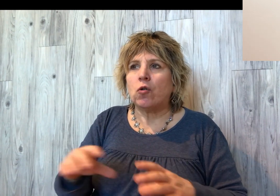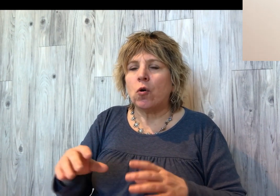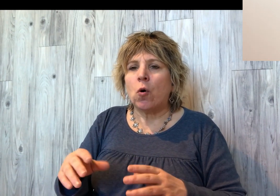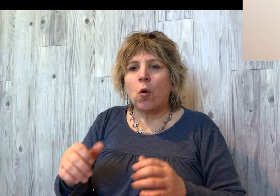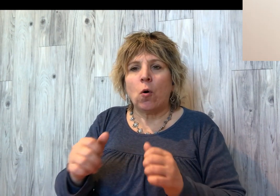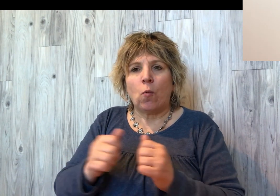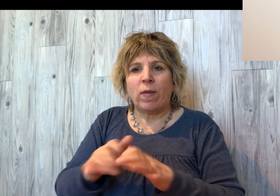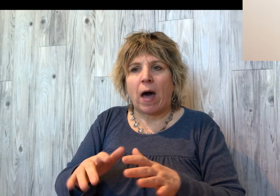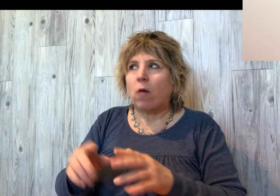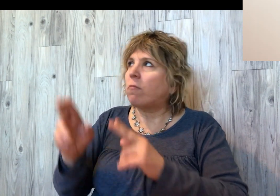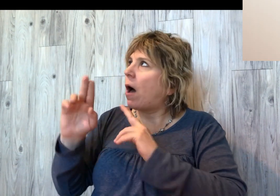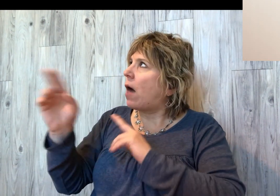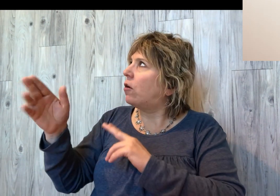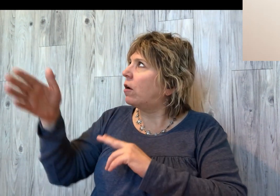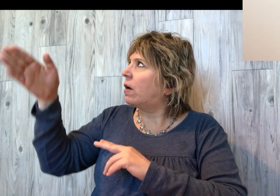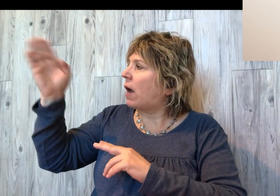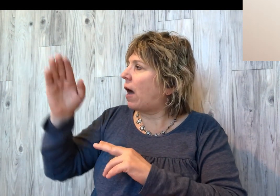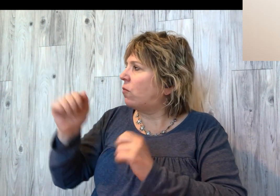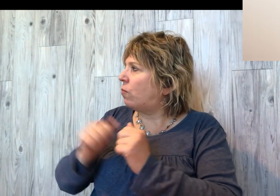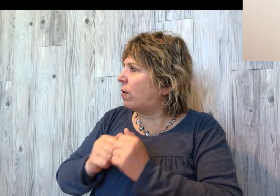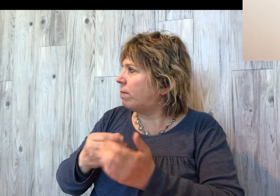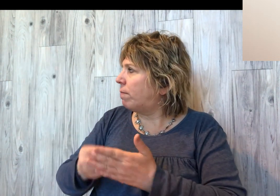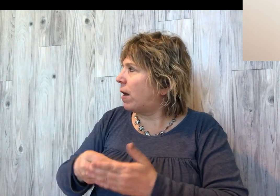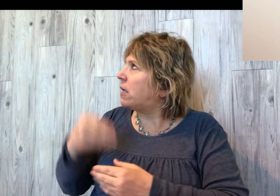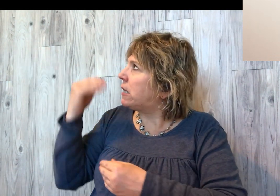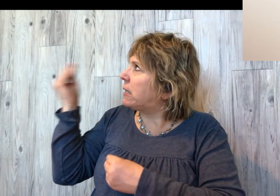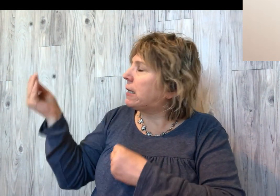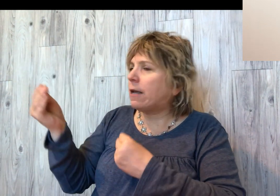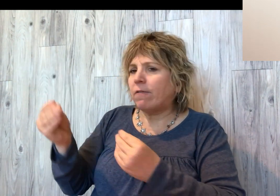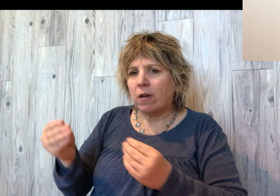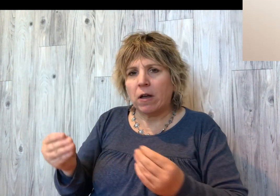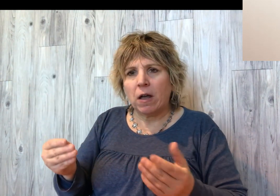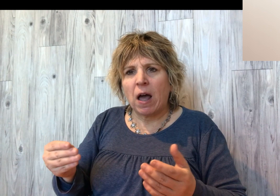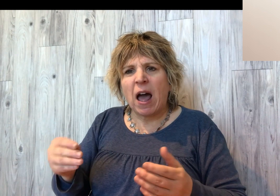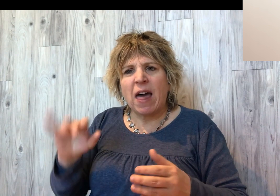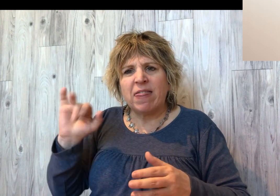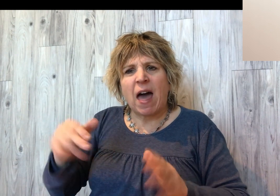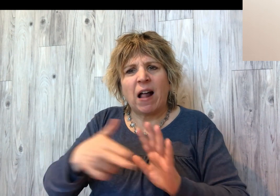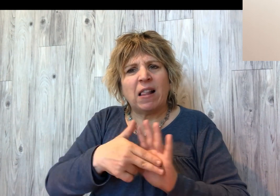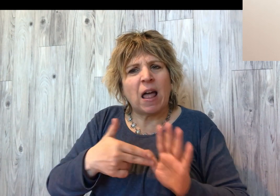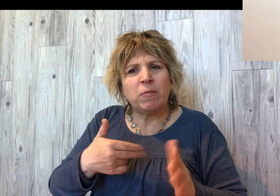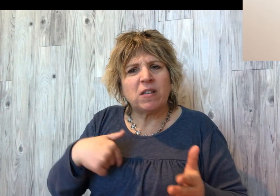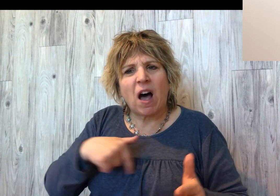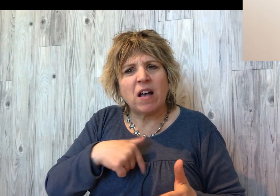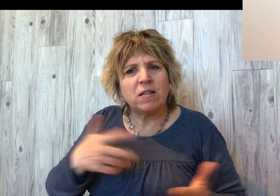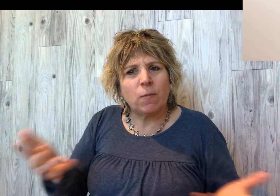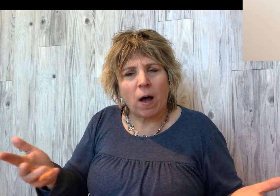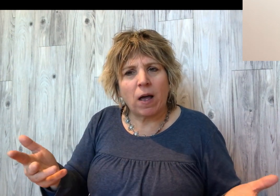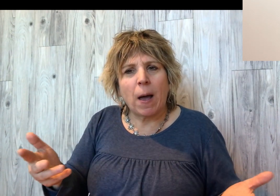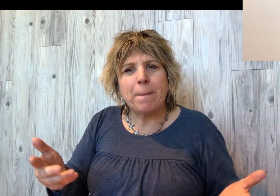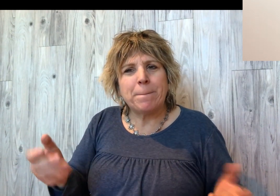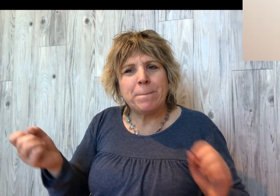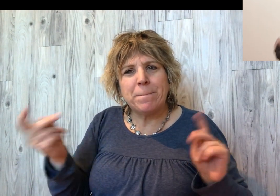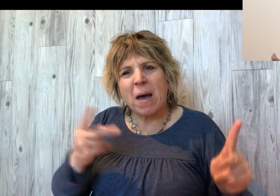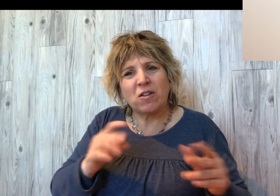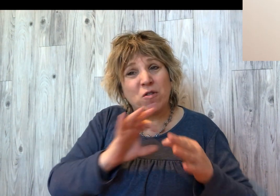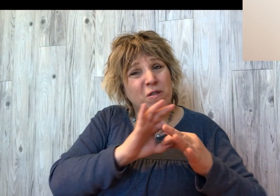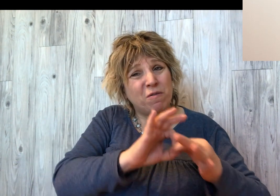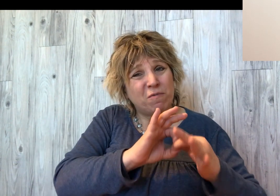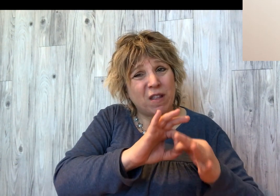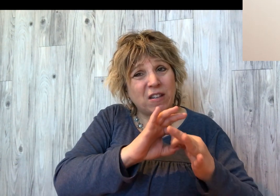get without honoring God first with giving, what does that make us? If we keep going back into the